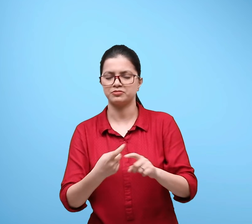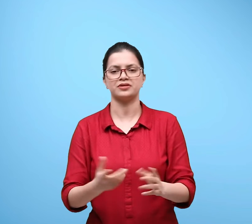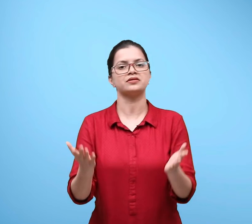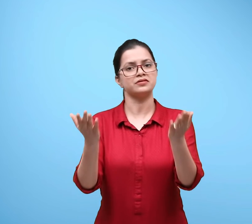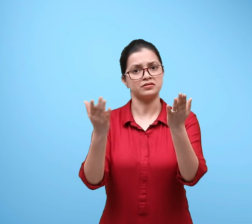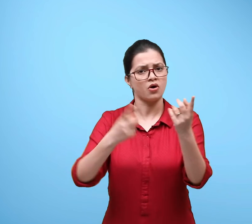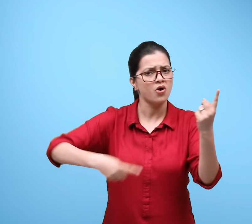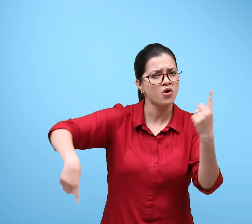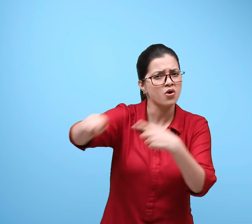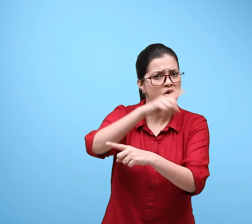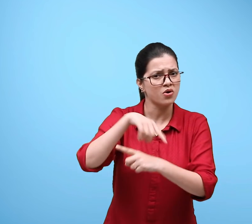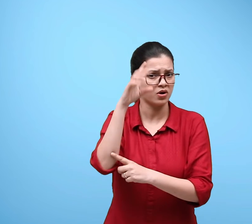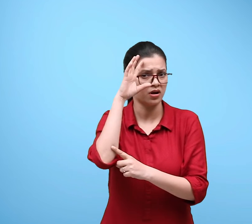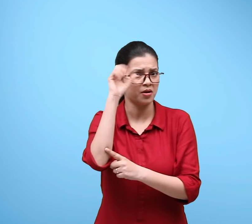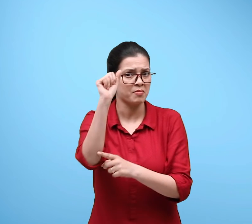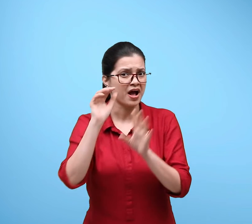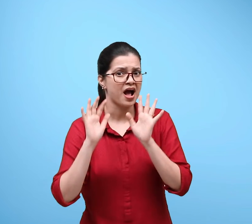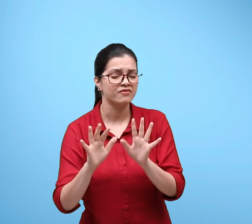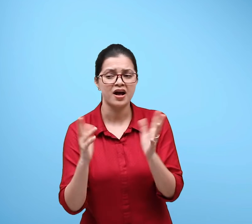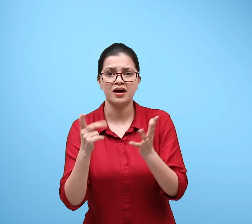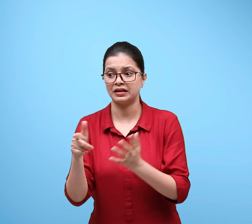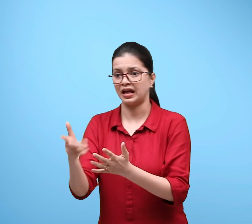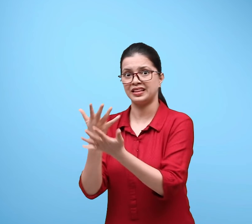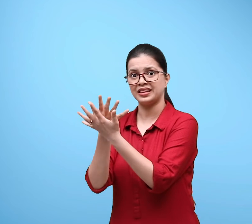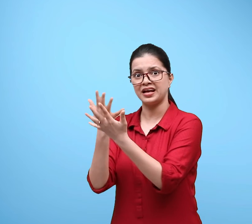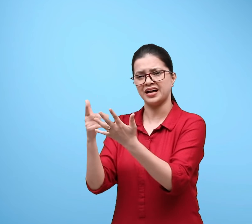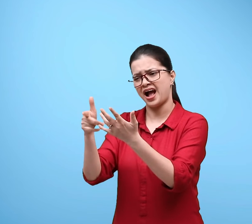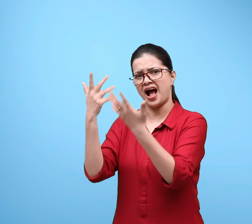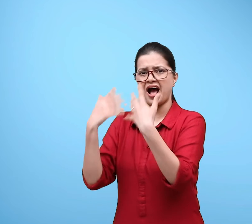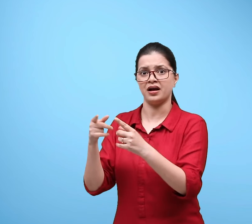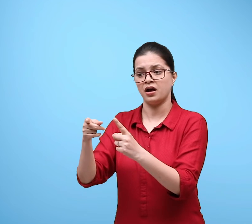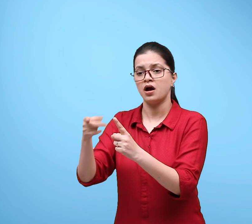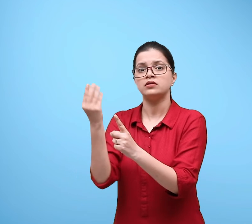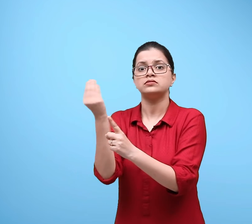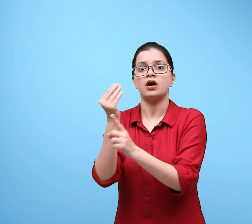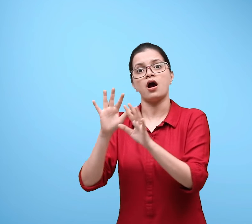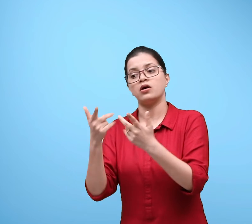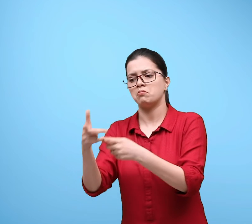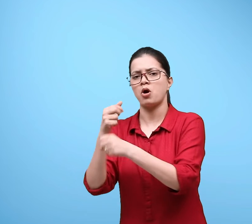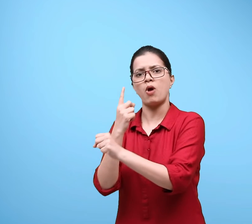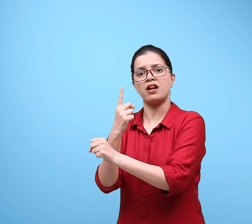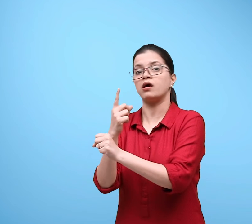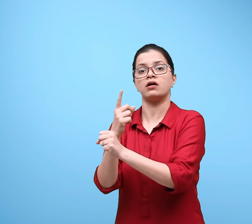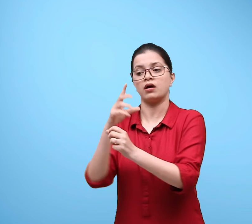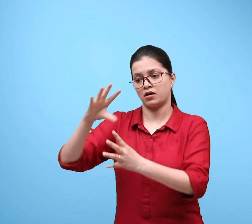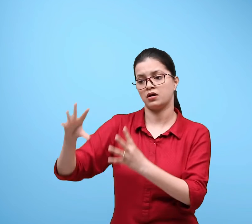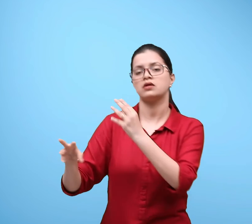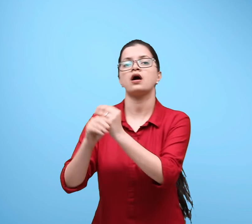Remember, an object could be made from more than one material and a given material could be used for making many objects.